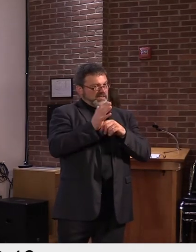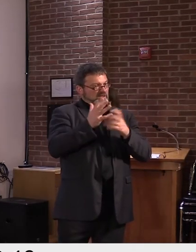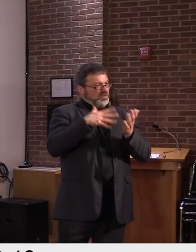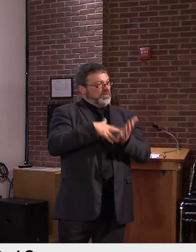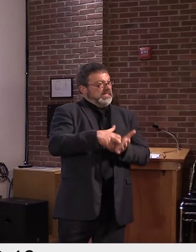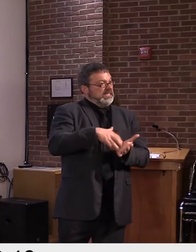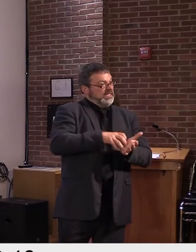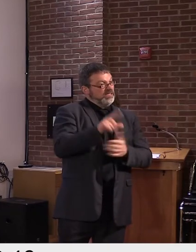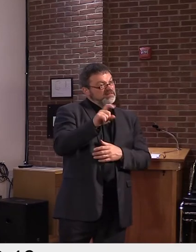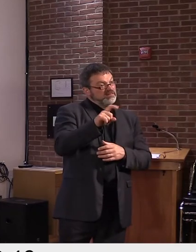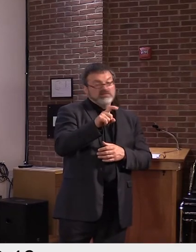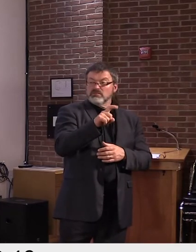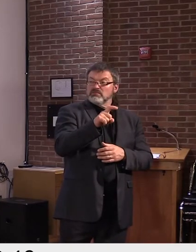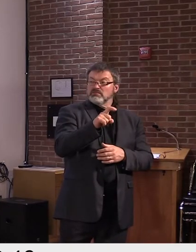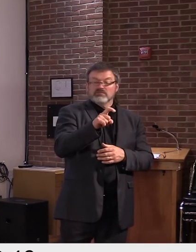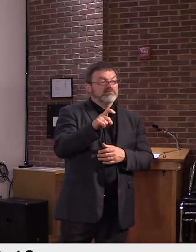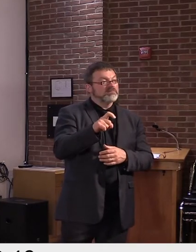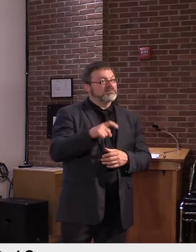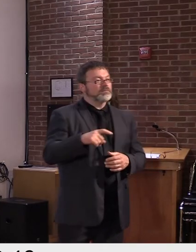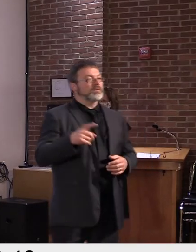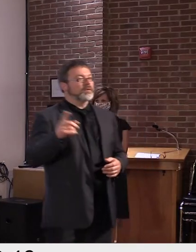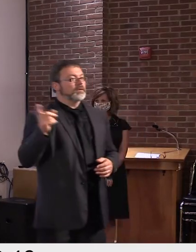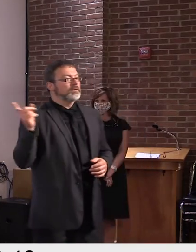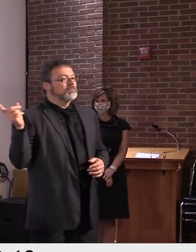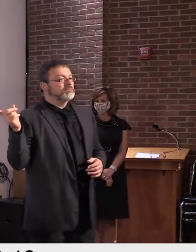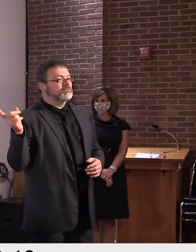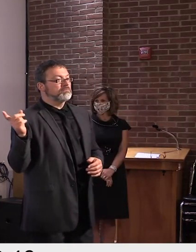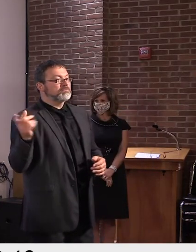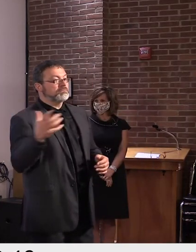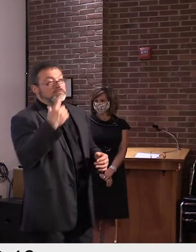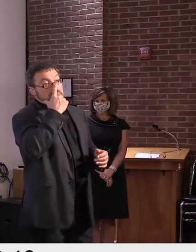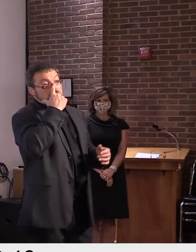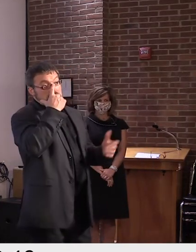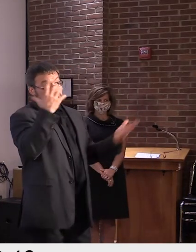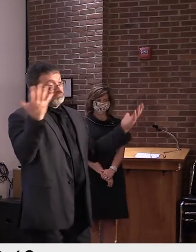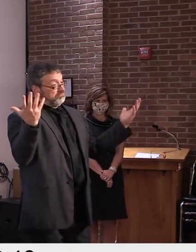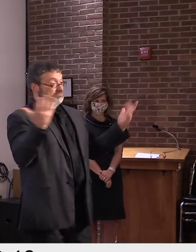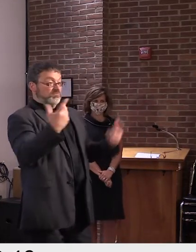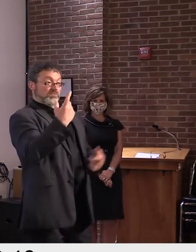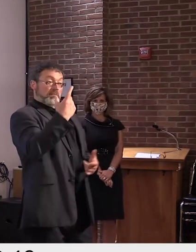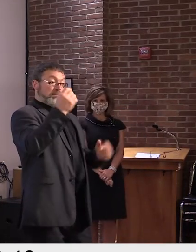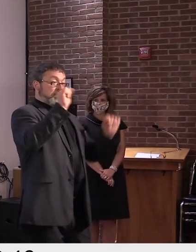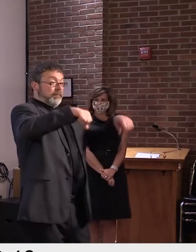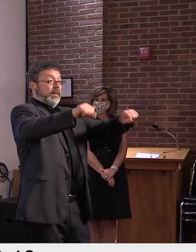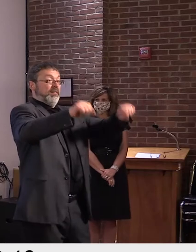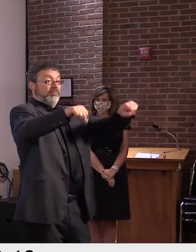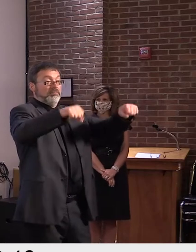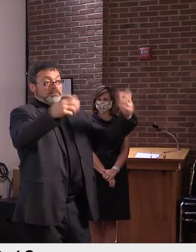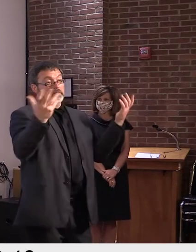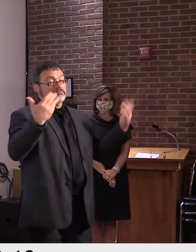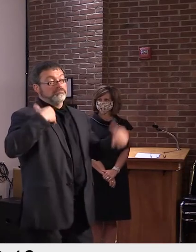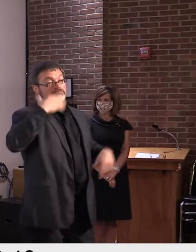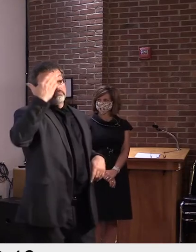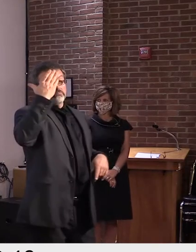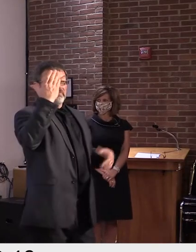So you've just voiced a theory, which I certainly can't, accept or